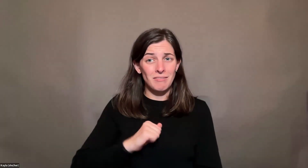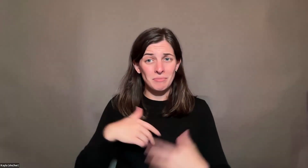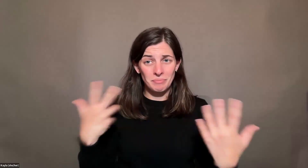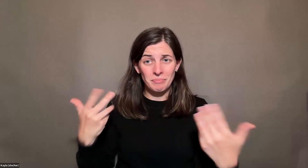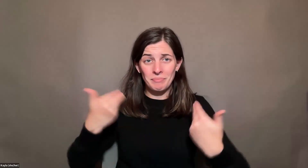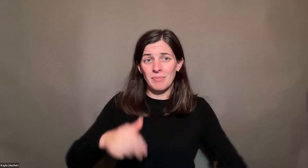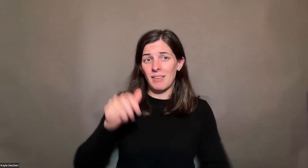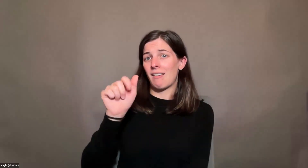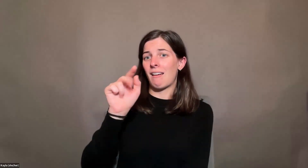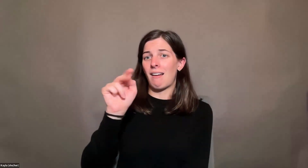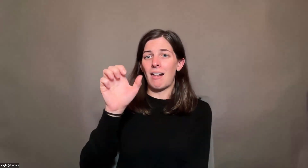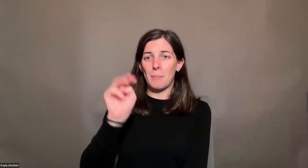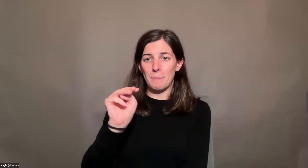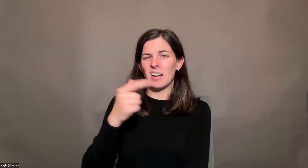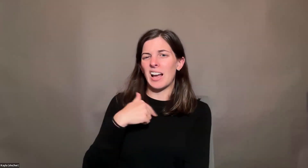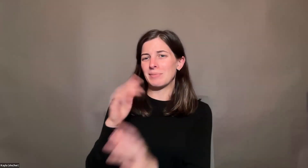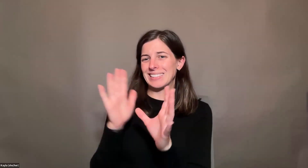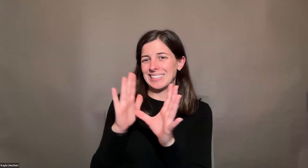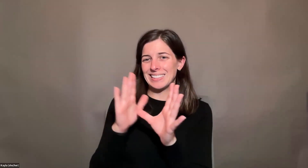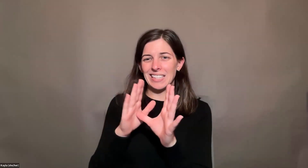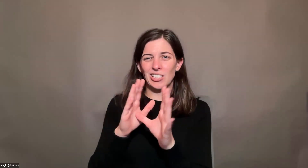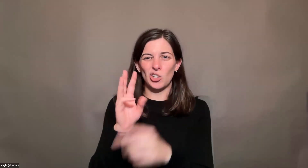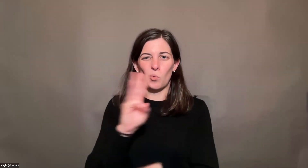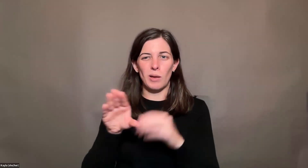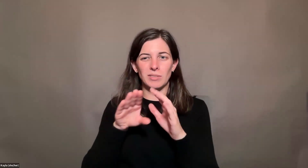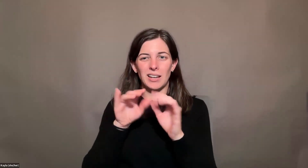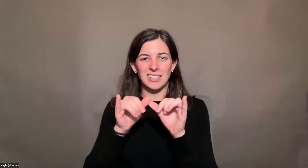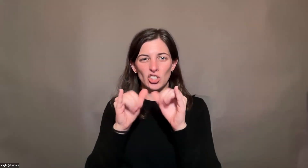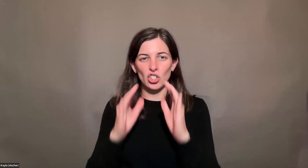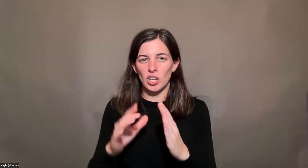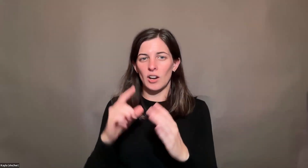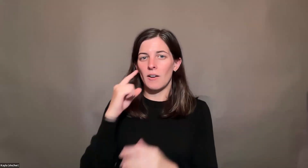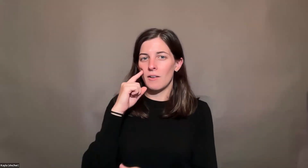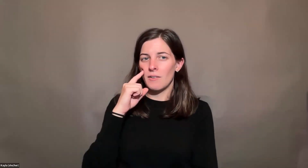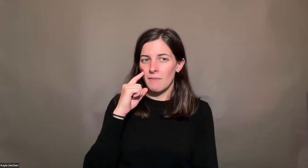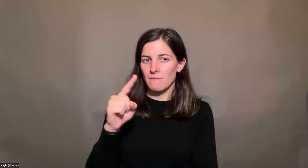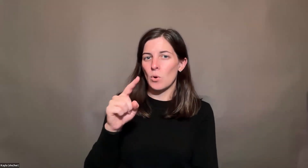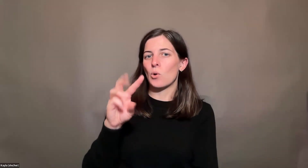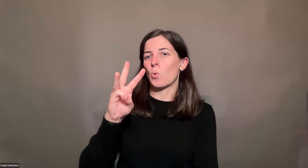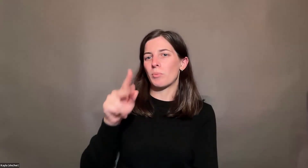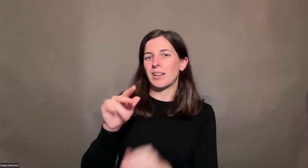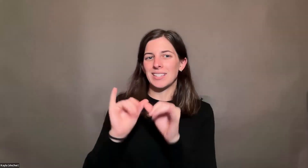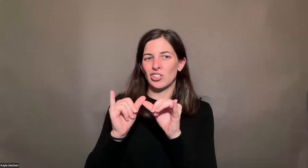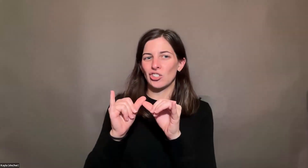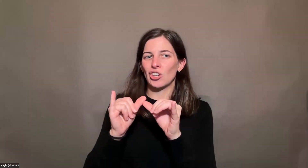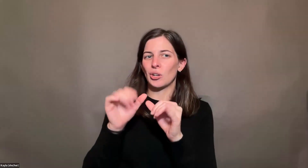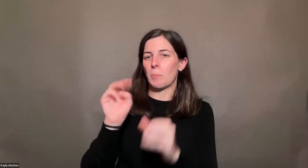I am a senior WordPress engineer at Multidots, which is WordPress VIP agency. So I have been building custom solution for more